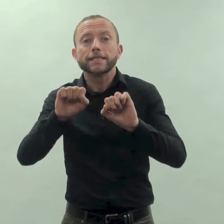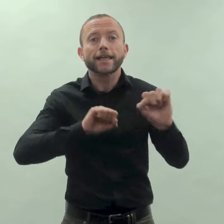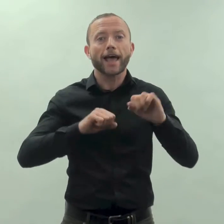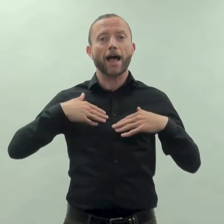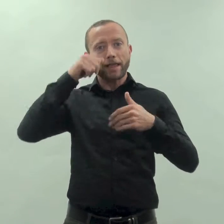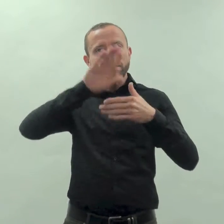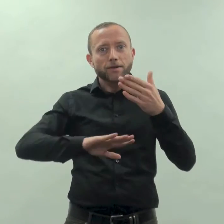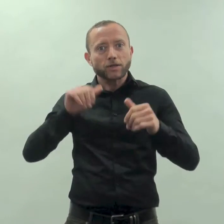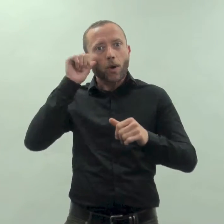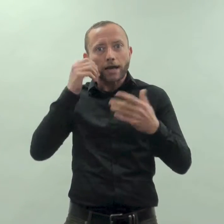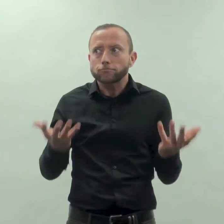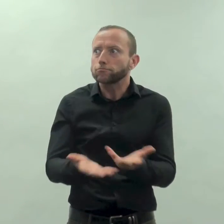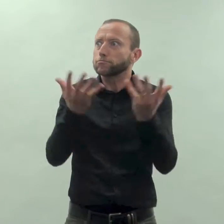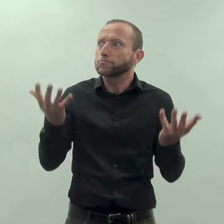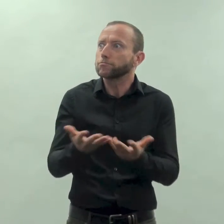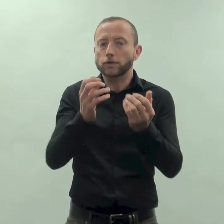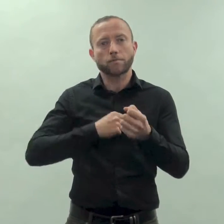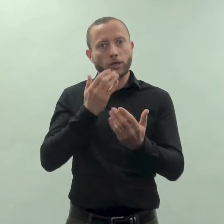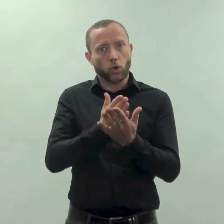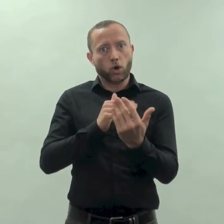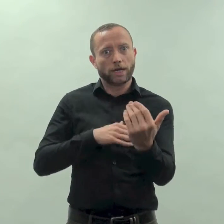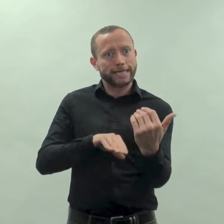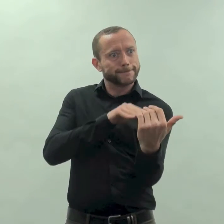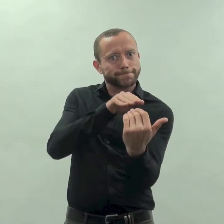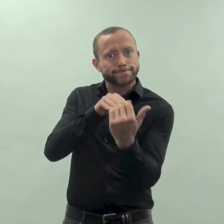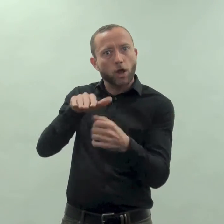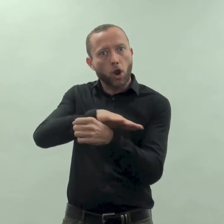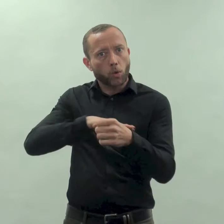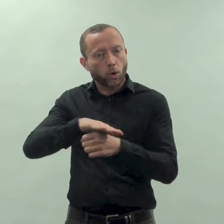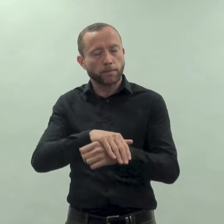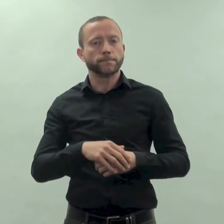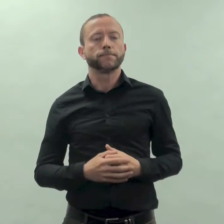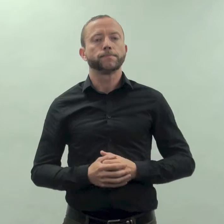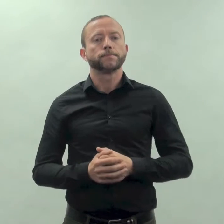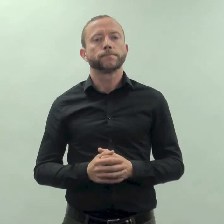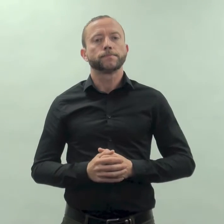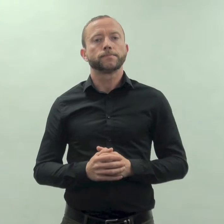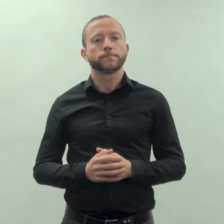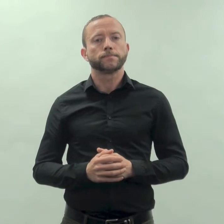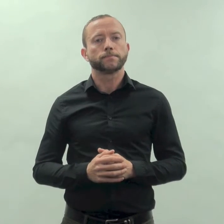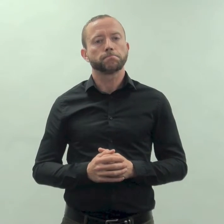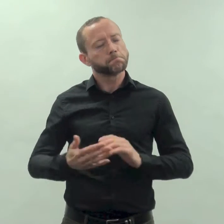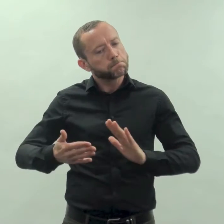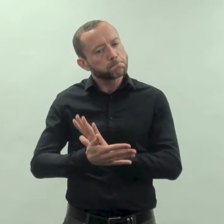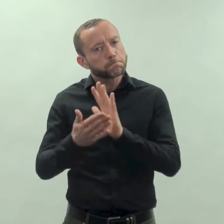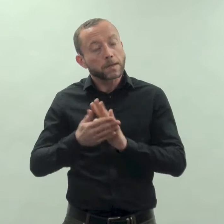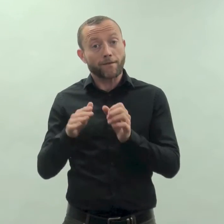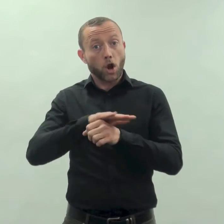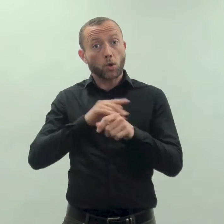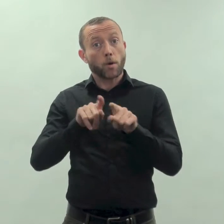healthcare experiences to help us to ensure that we continue to meet the needs of local people. We were delighted to have